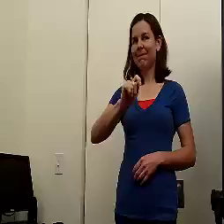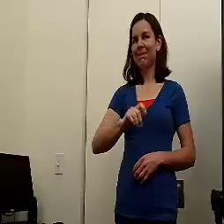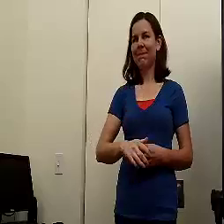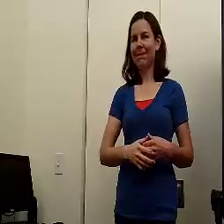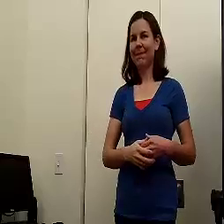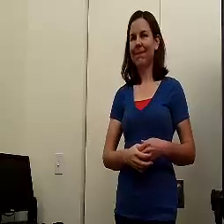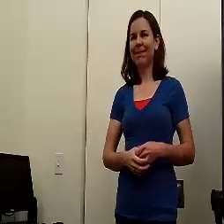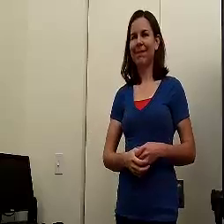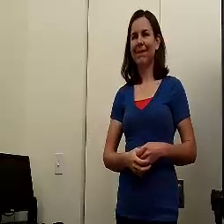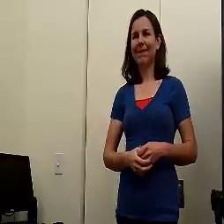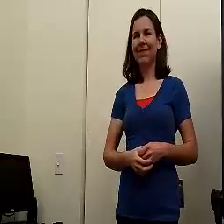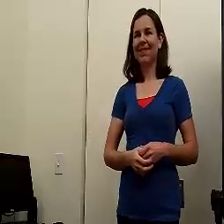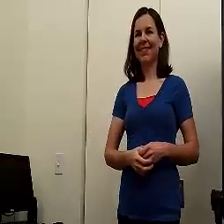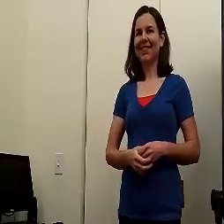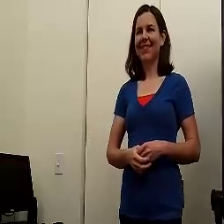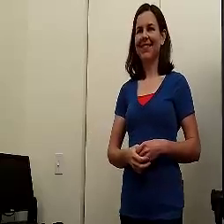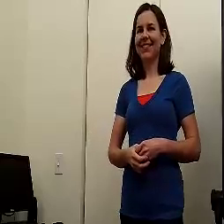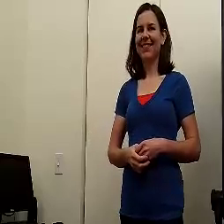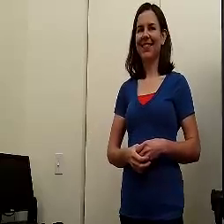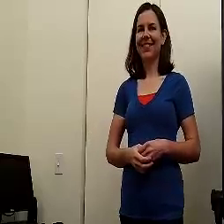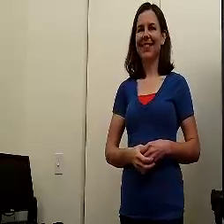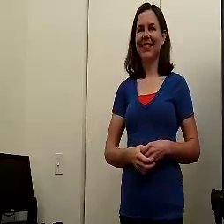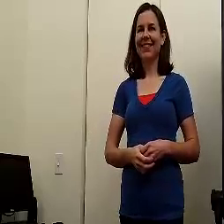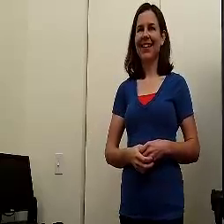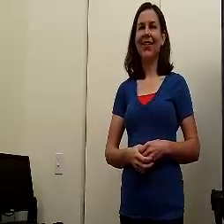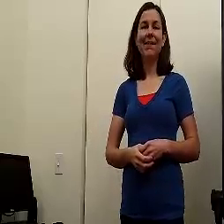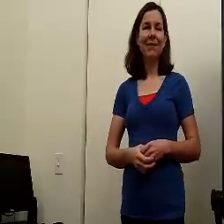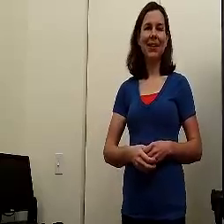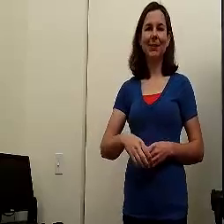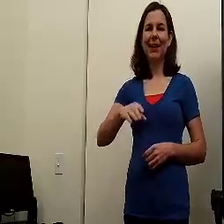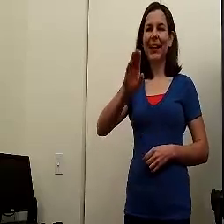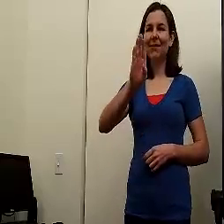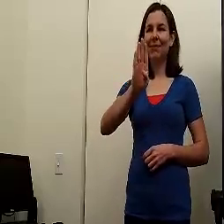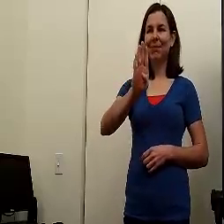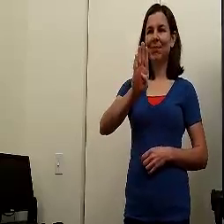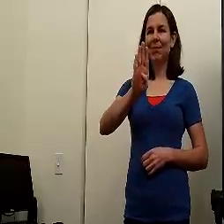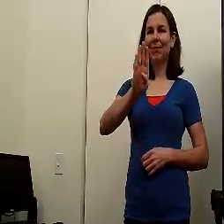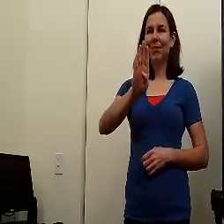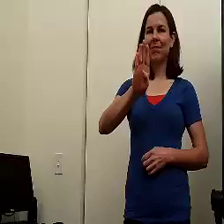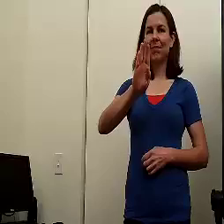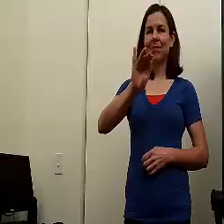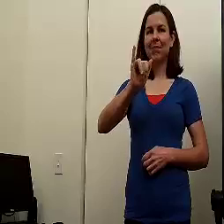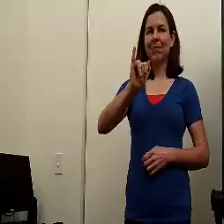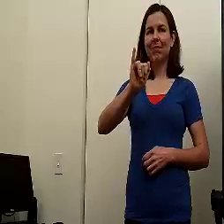I know you spelled, but Actually missed it. Okay, so I'll spell it again.